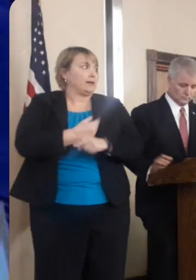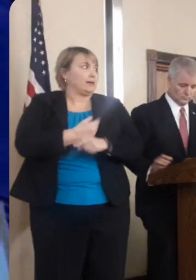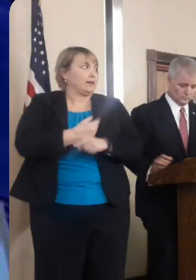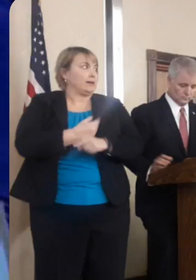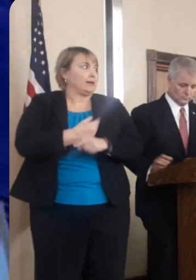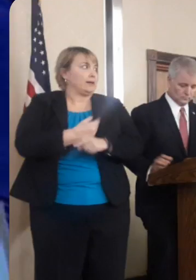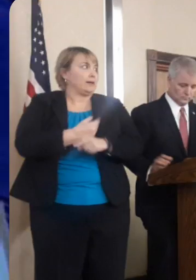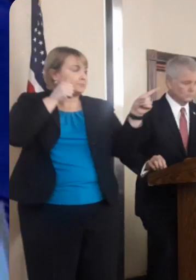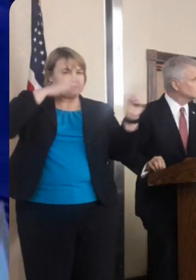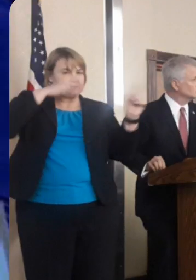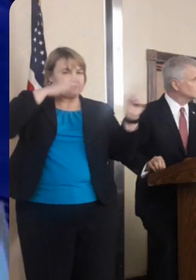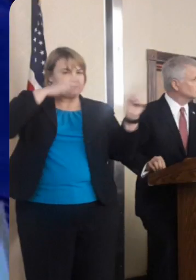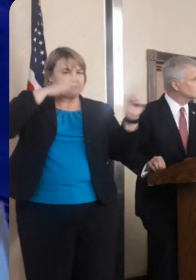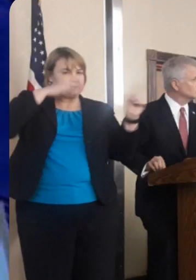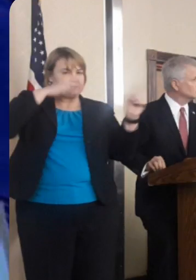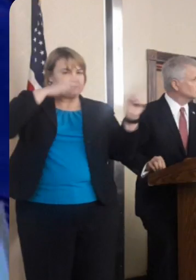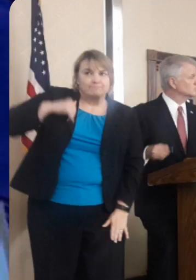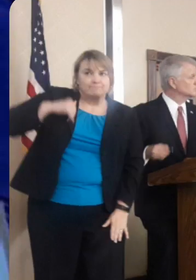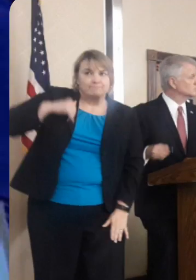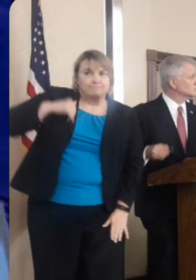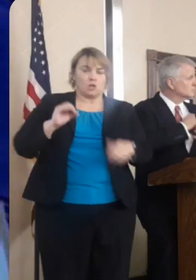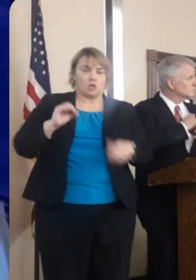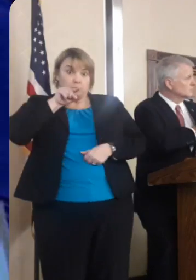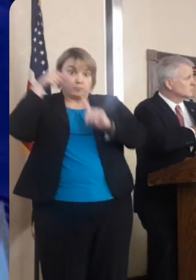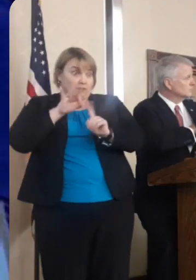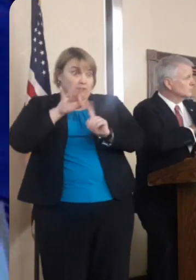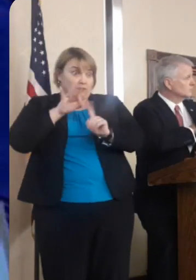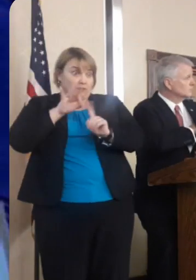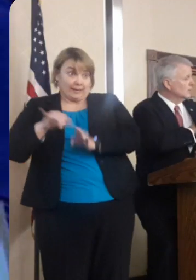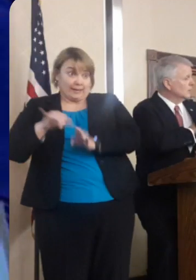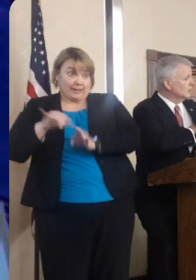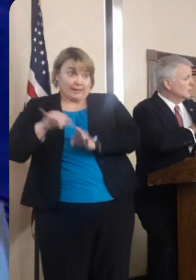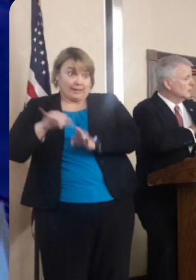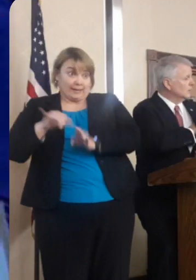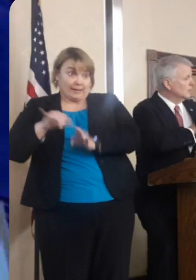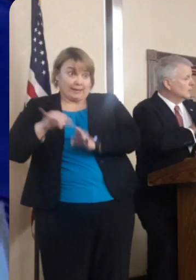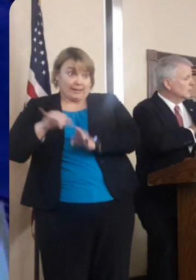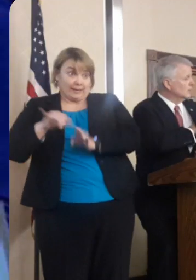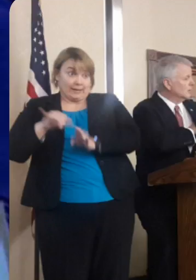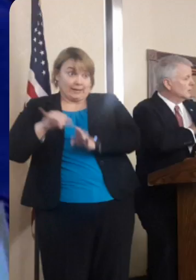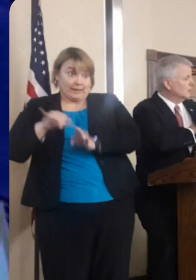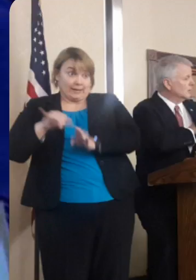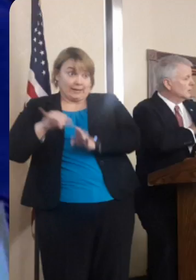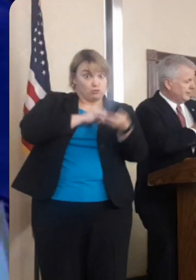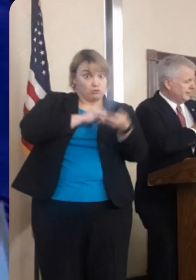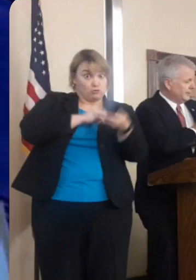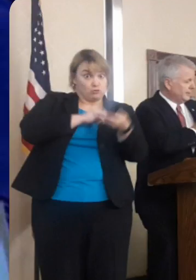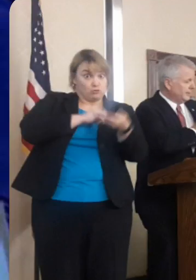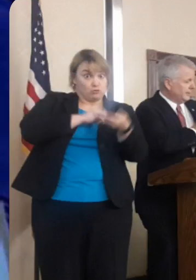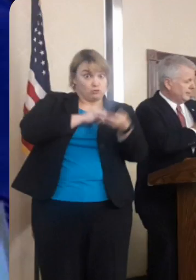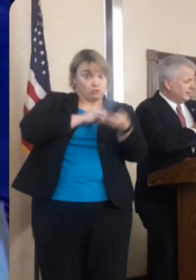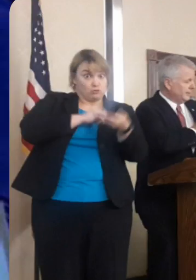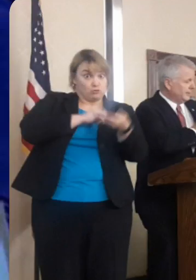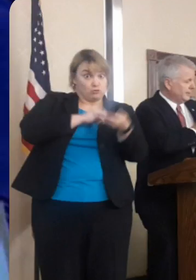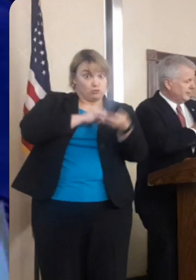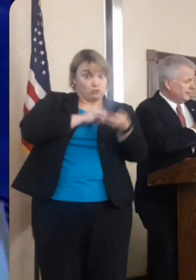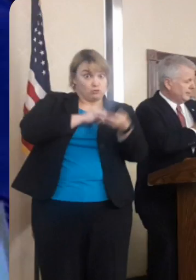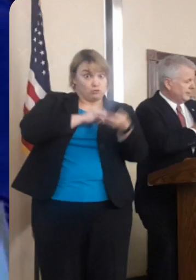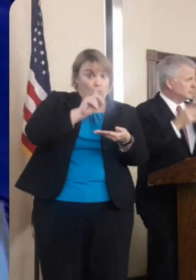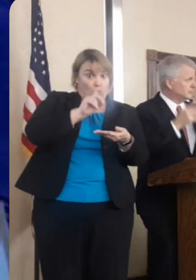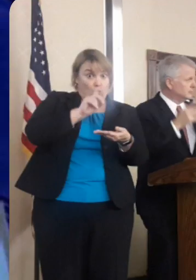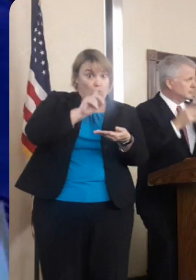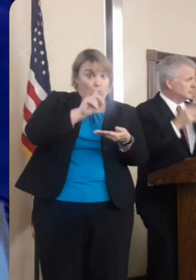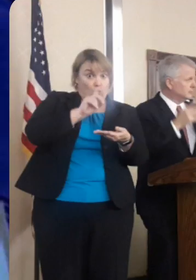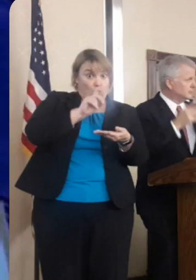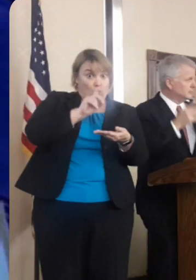is sustained, and number two, Mr. Ramsey's motion is out of order. Is that correct? Yes, his motion's out of bounds, out of order. All right, thank you,